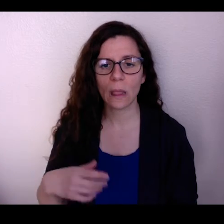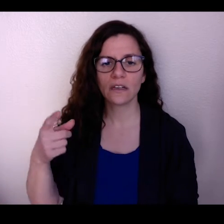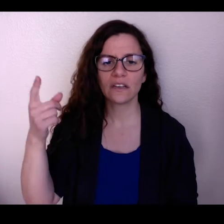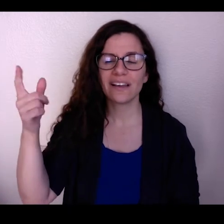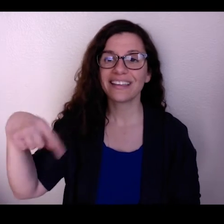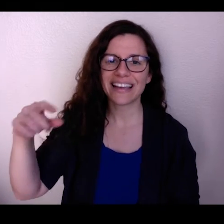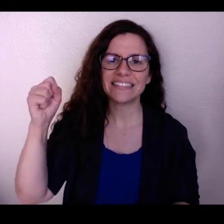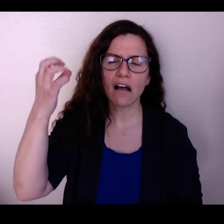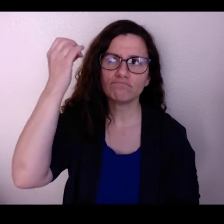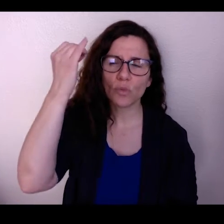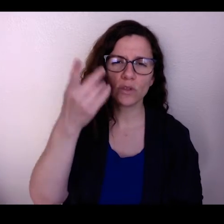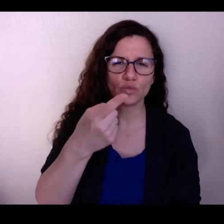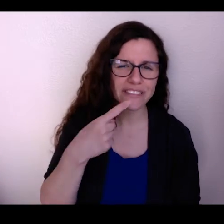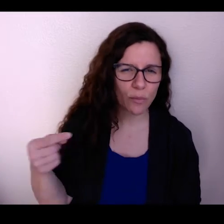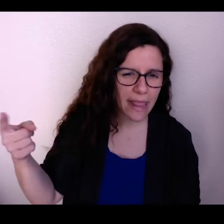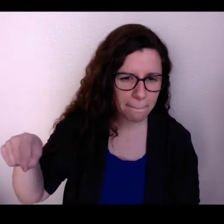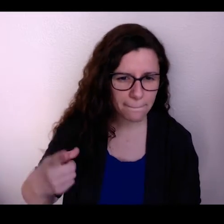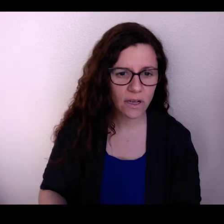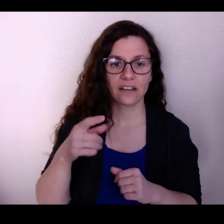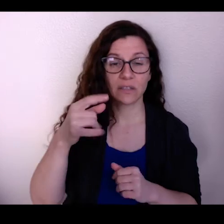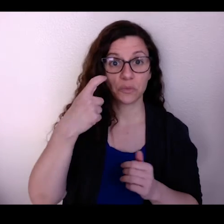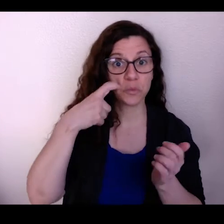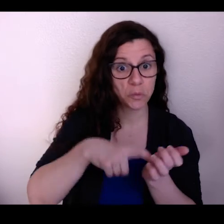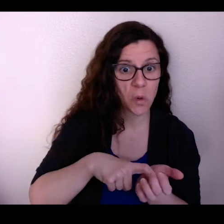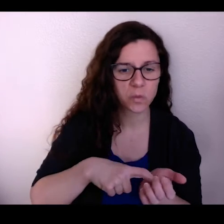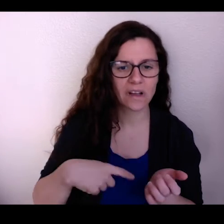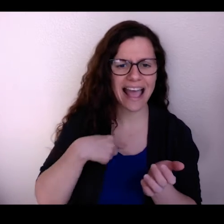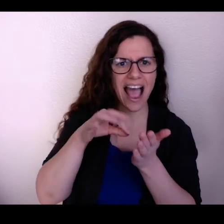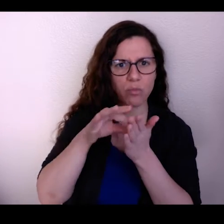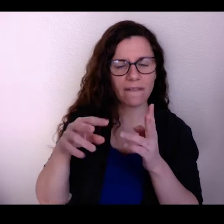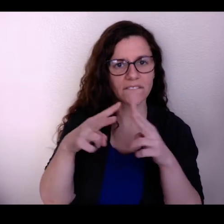pause so that they can think about what you just said to them.